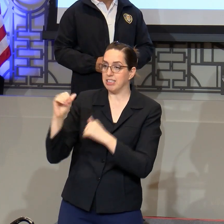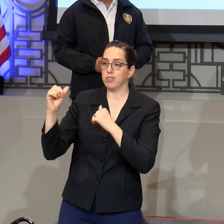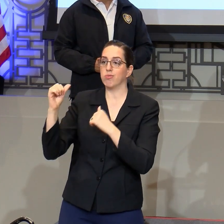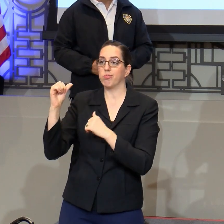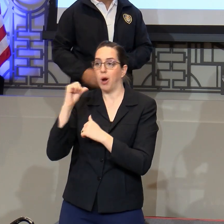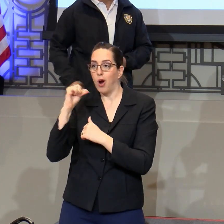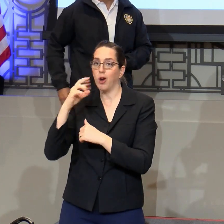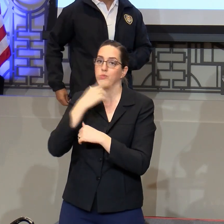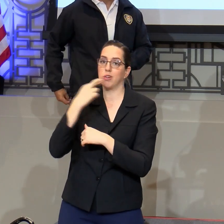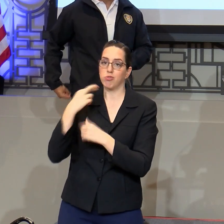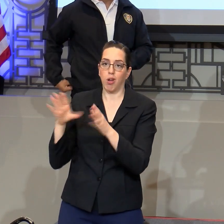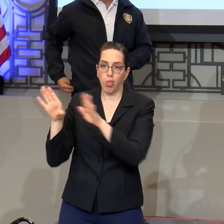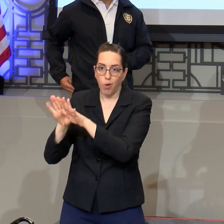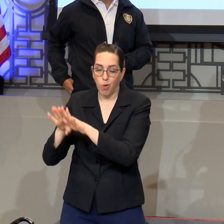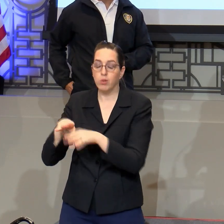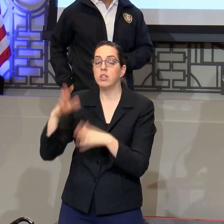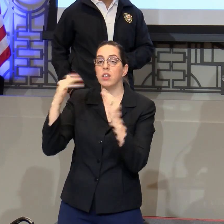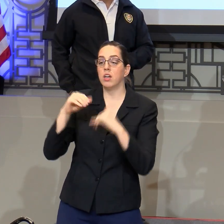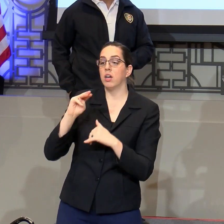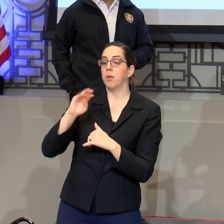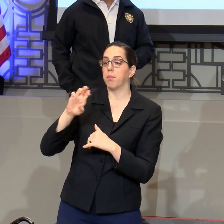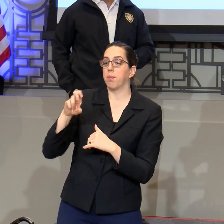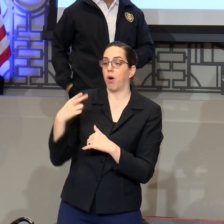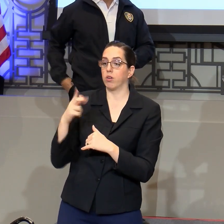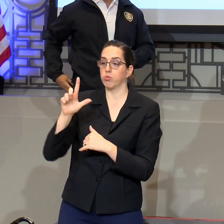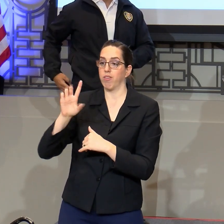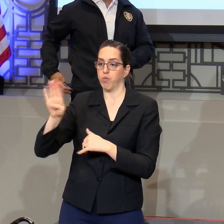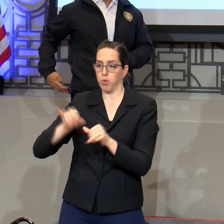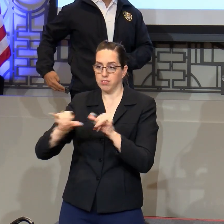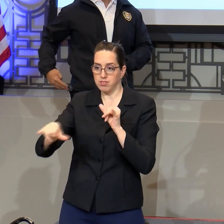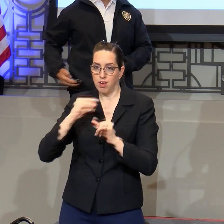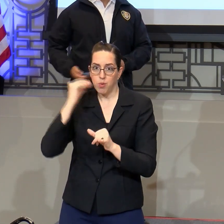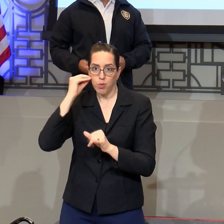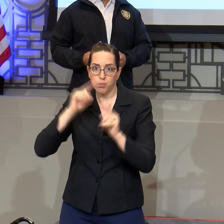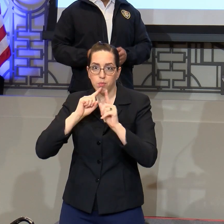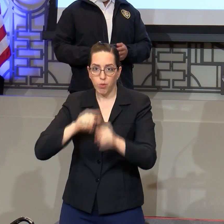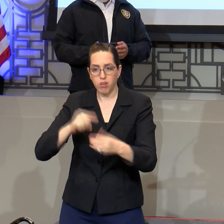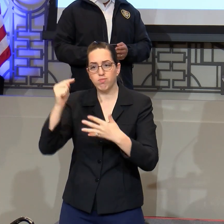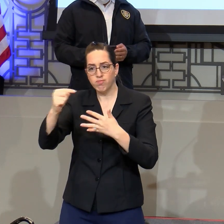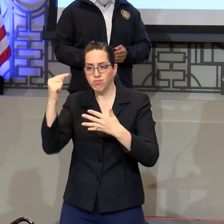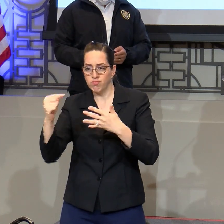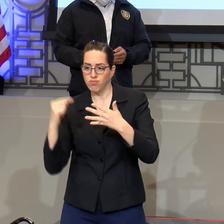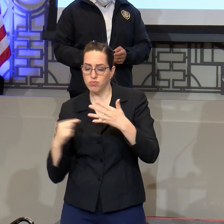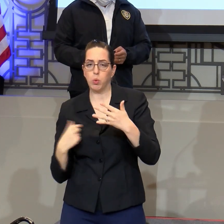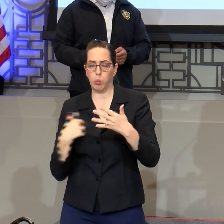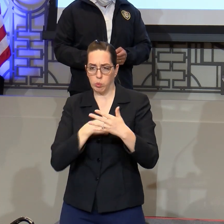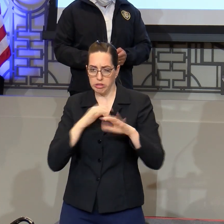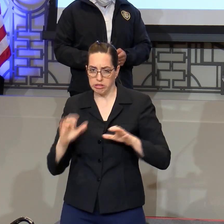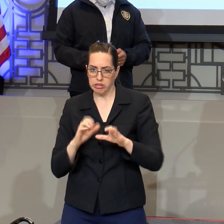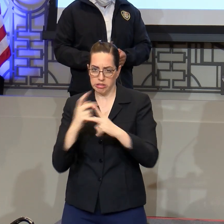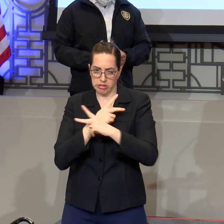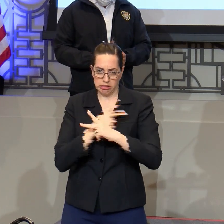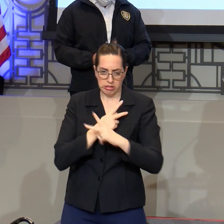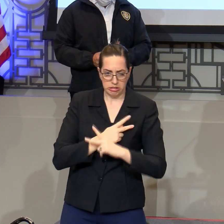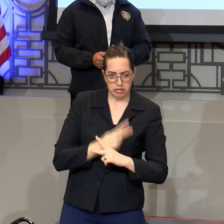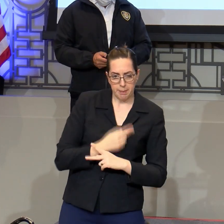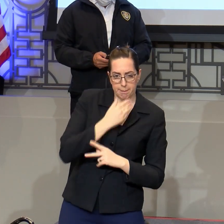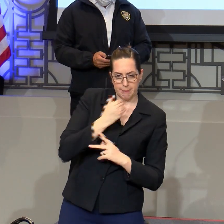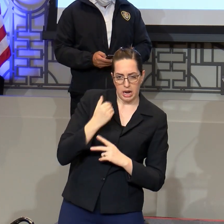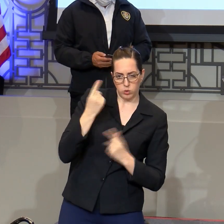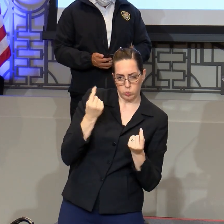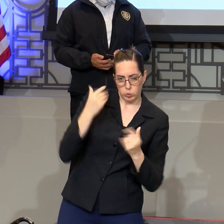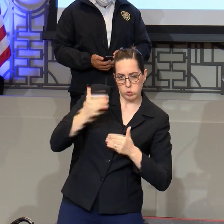bars, March 24th, the stay-home order. It is important that we take measured